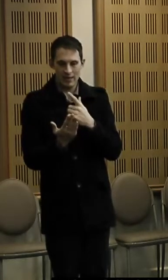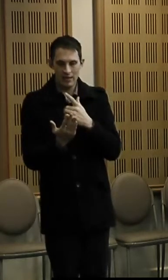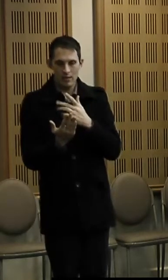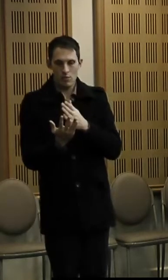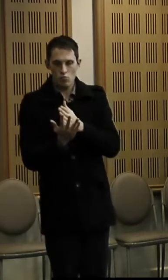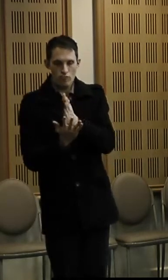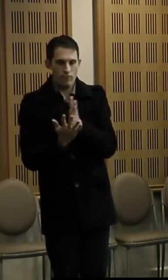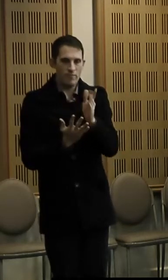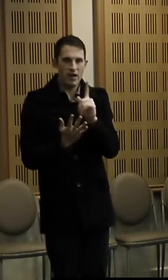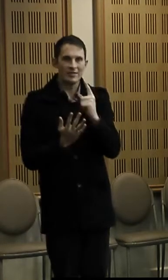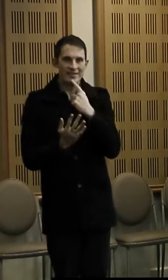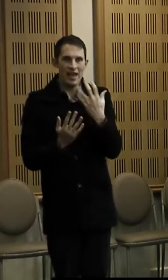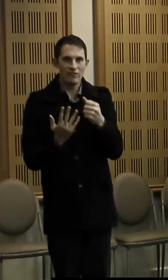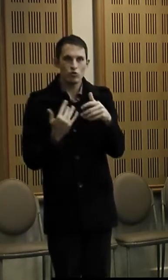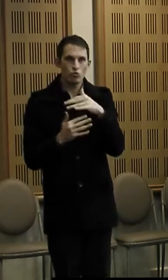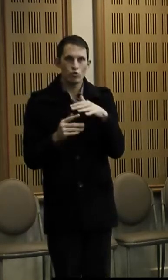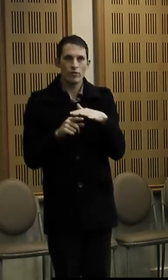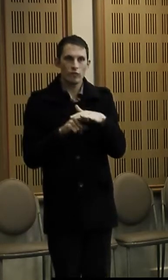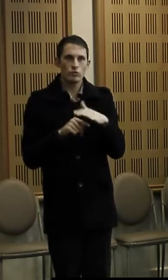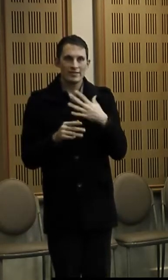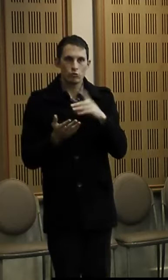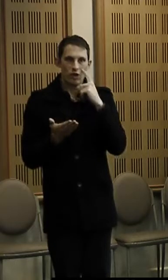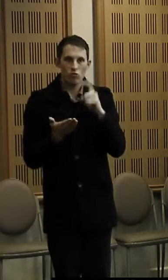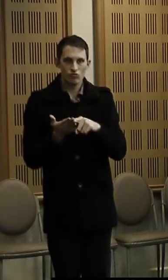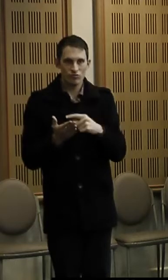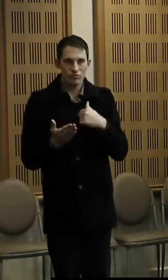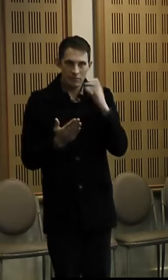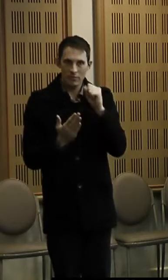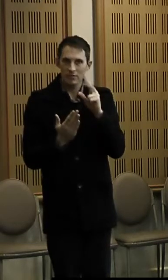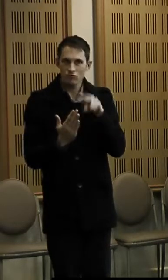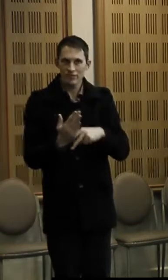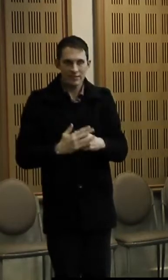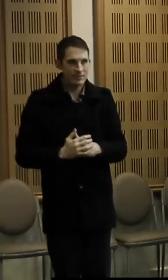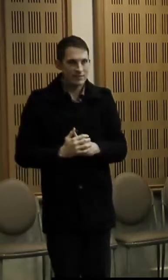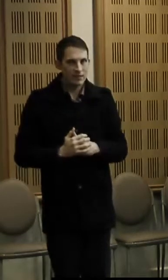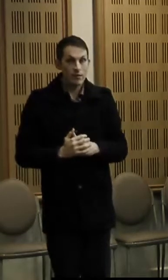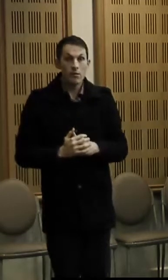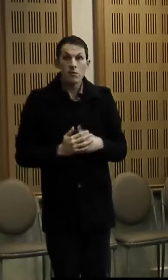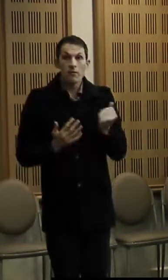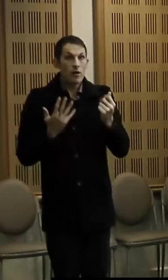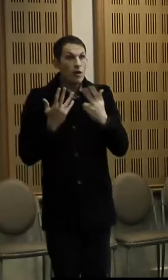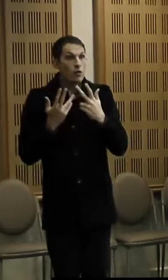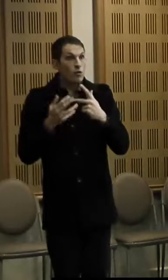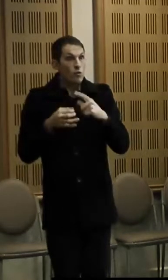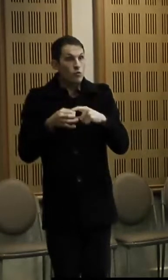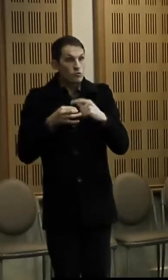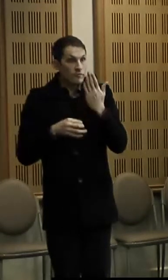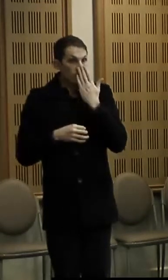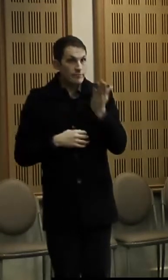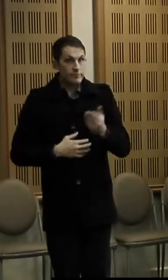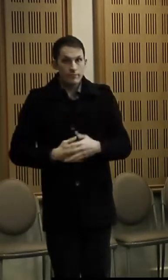social influences, that we need to acknowledge. There's another question just down here.